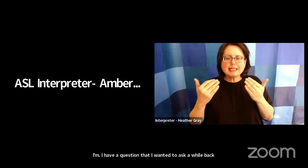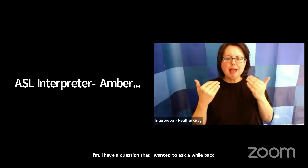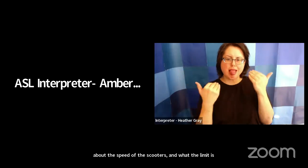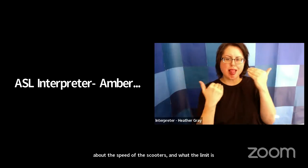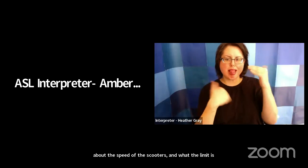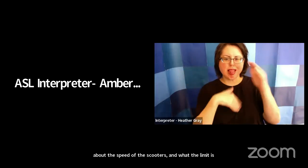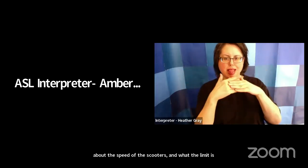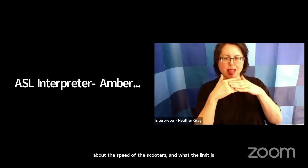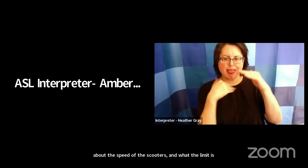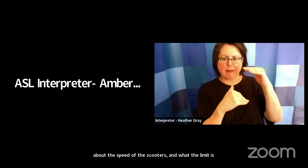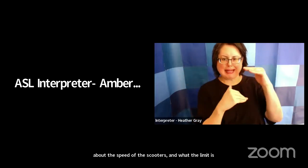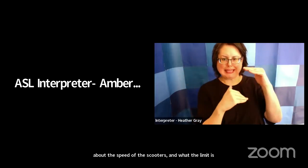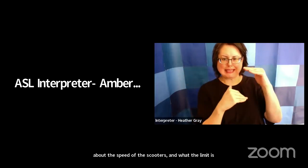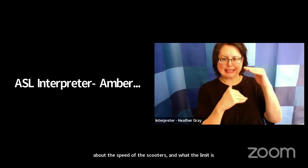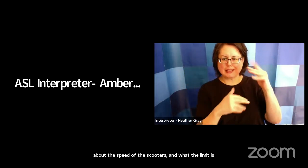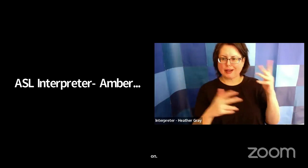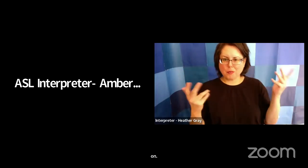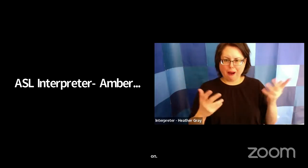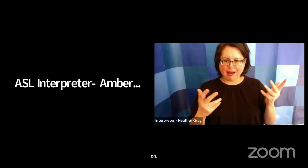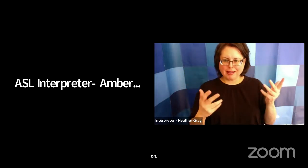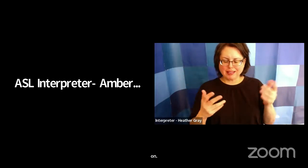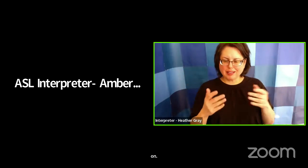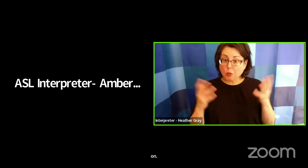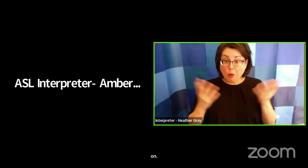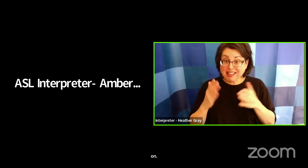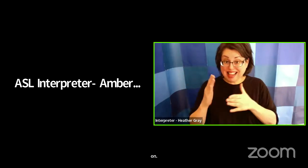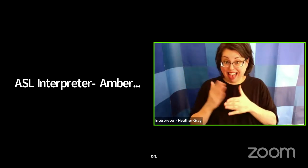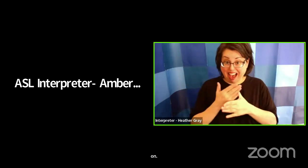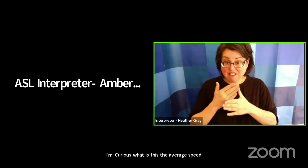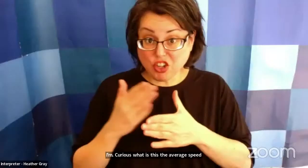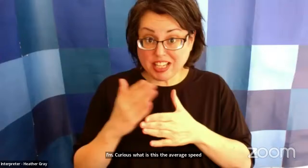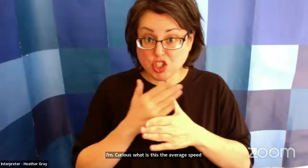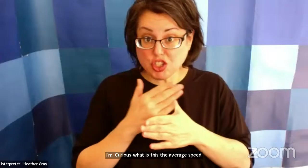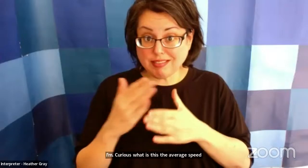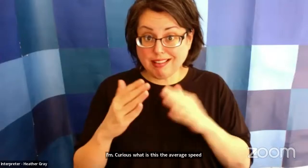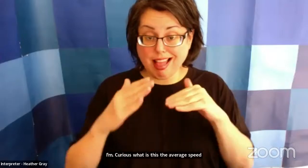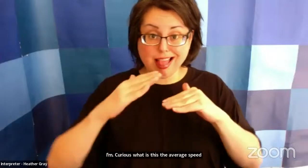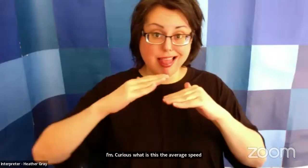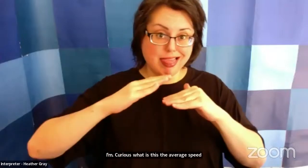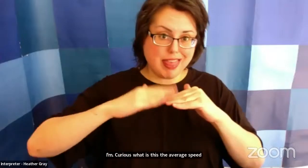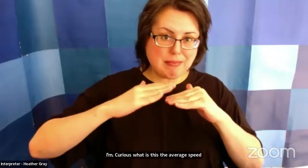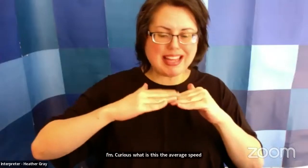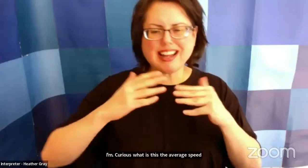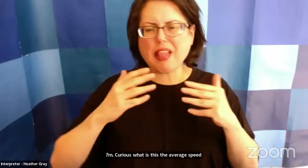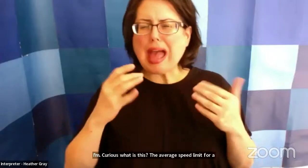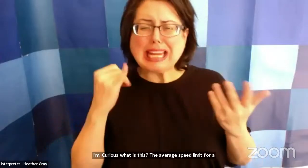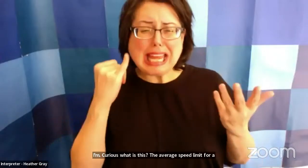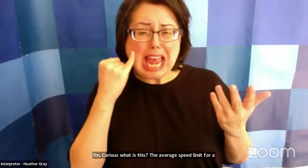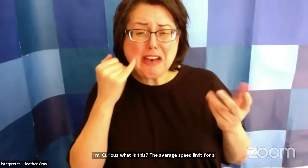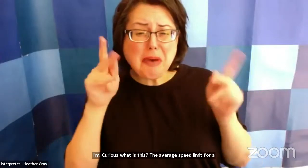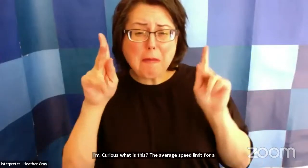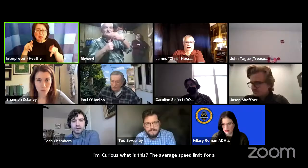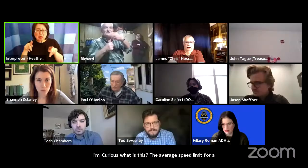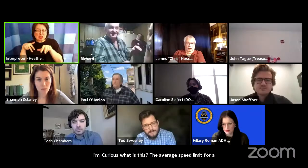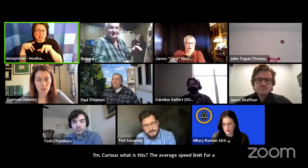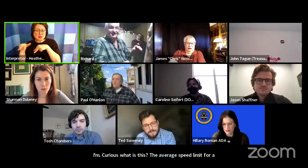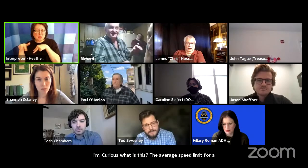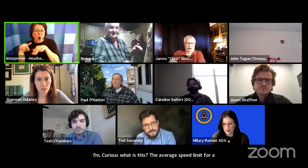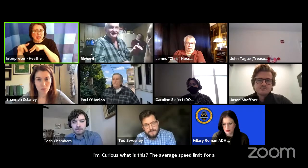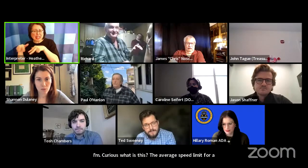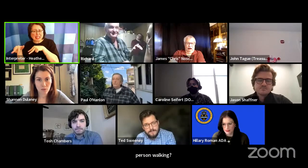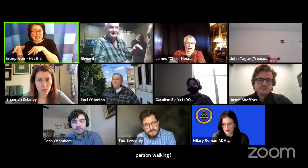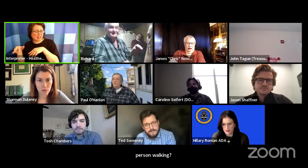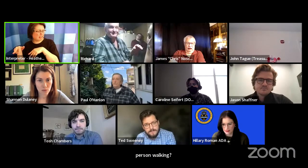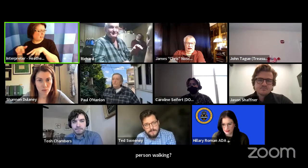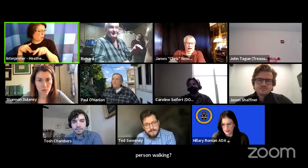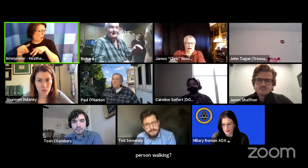what is the average speed limit for a person walking, and can we keep it closer to a